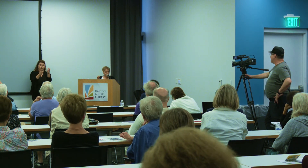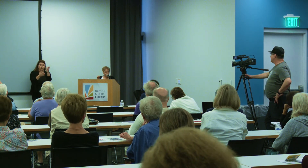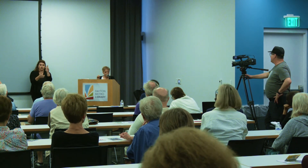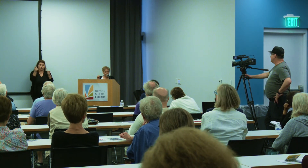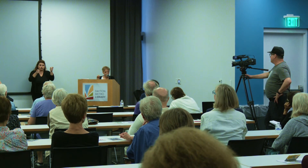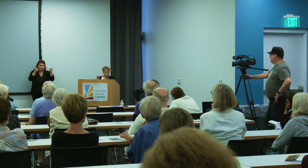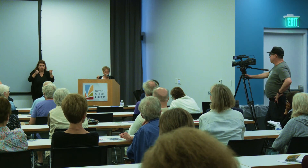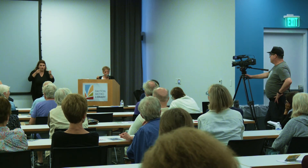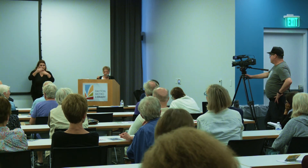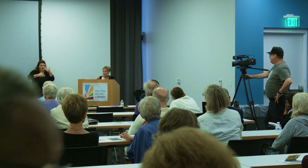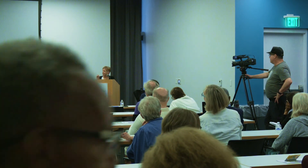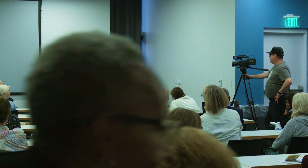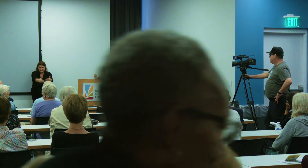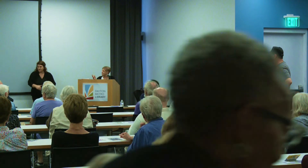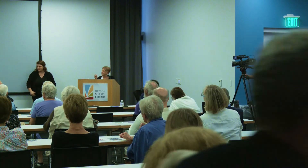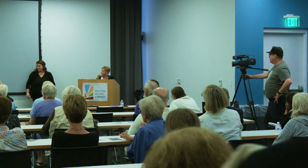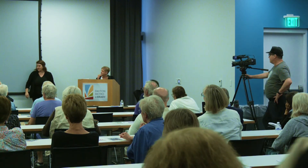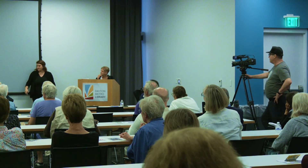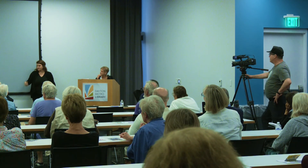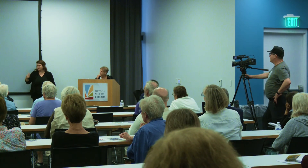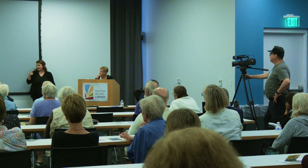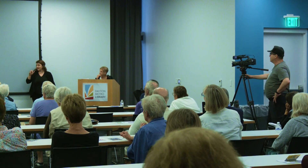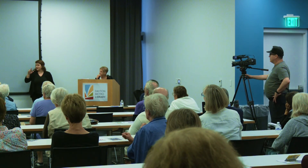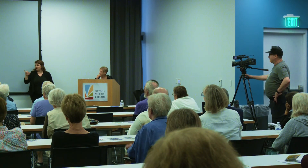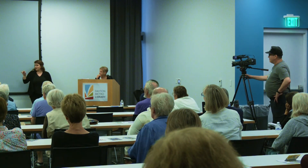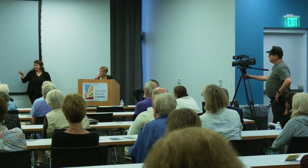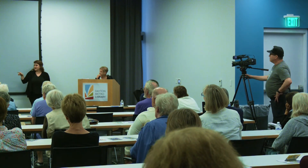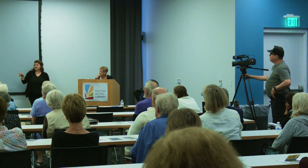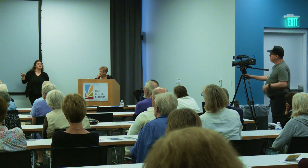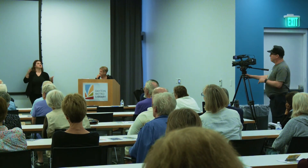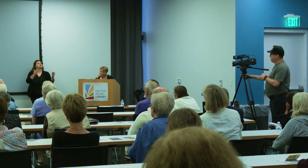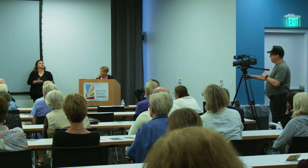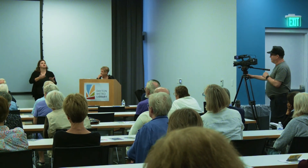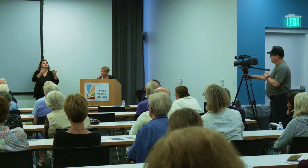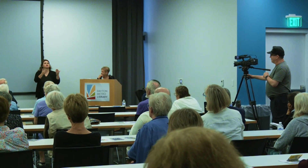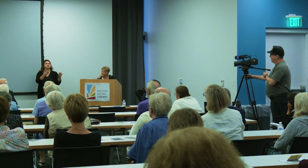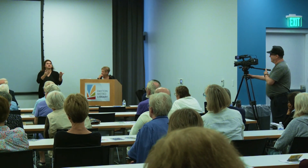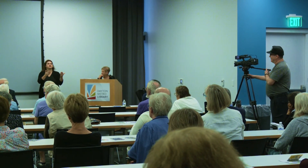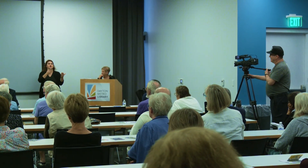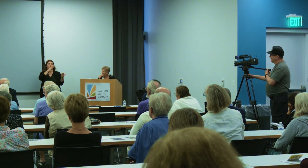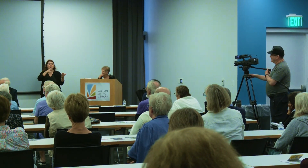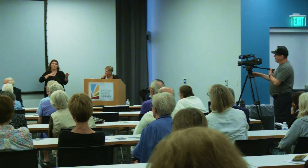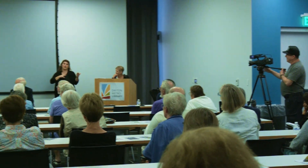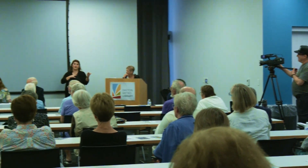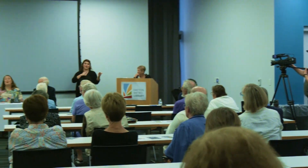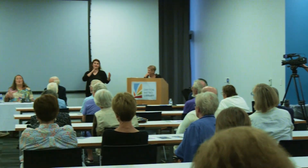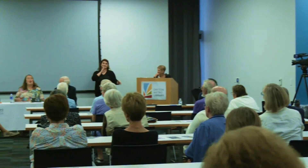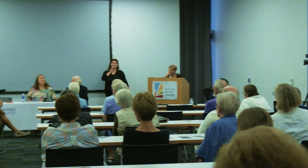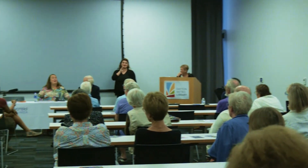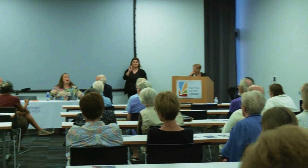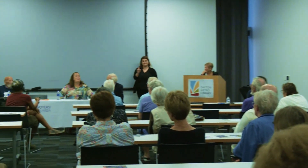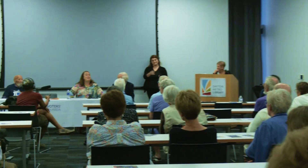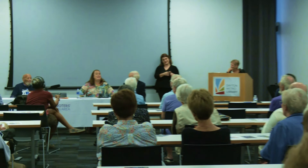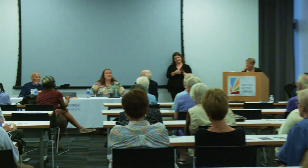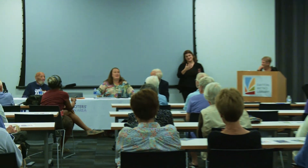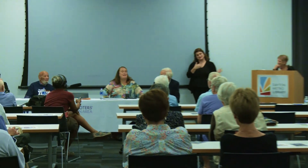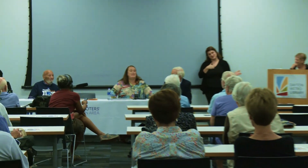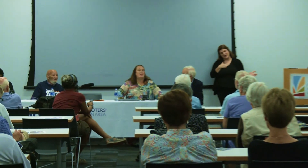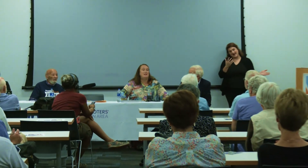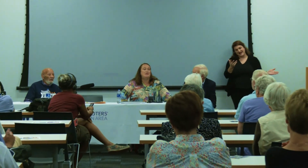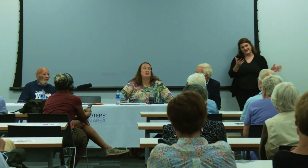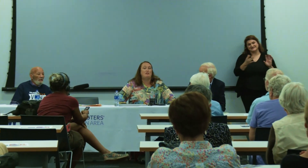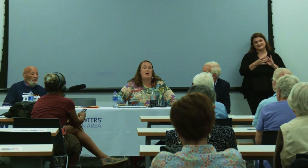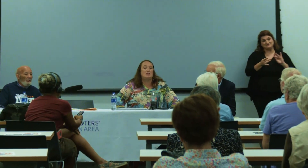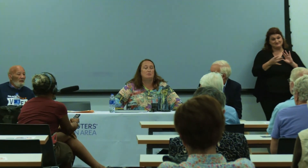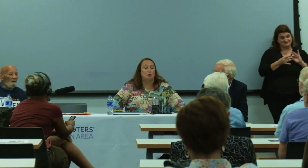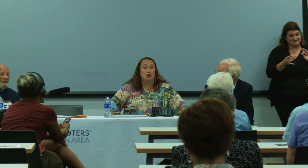two parties. Okay. And Gary has suggested that ladies get to go first. What I was going to say is,